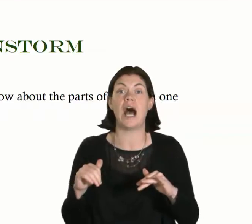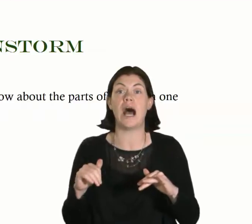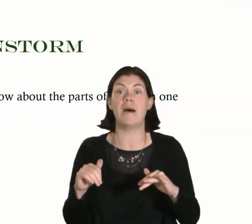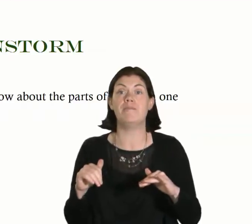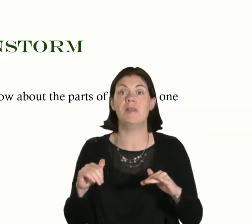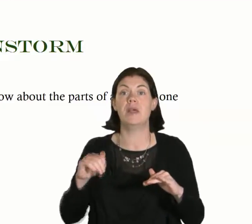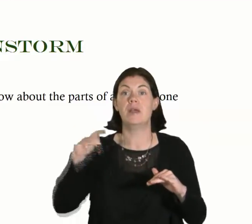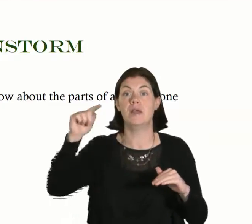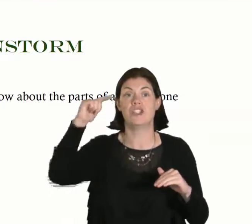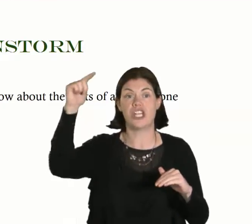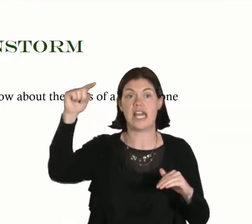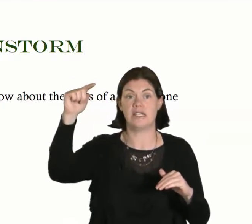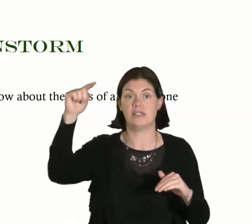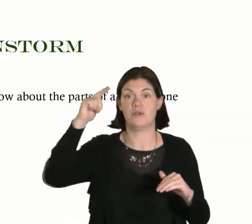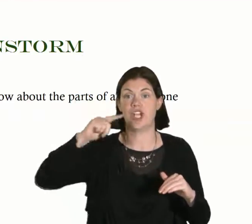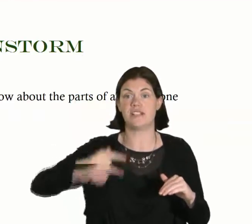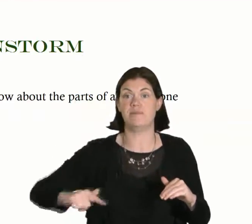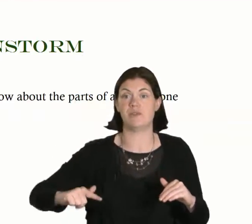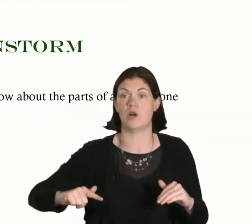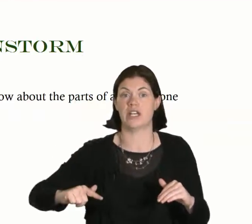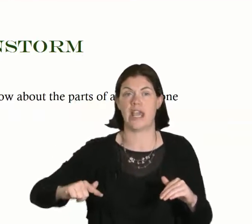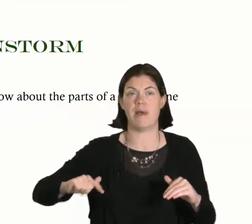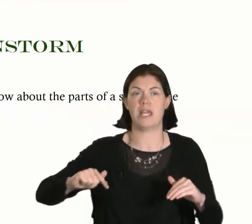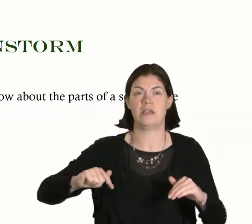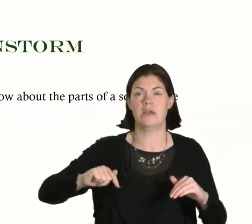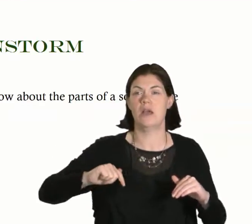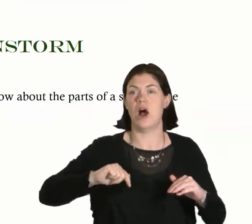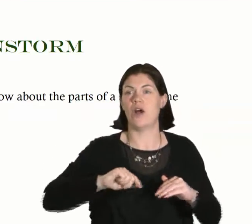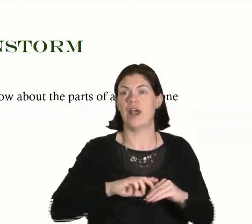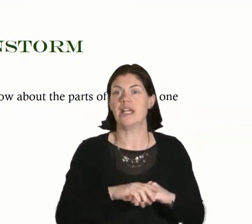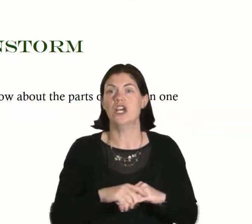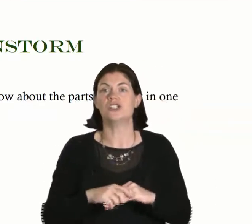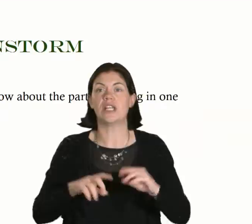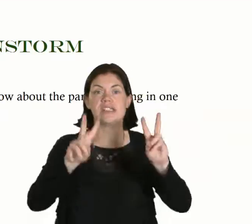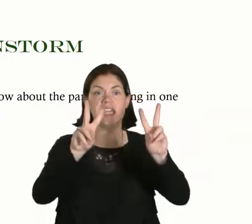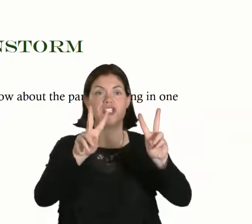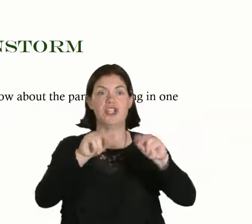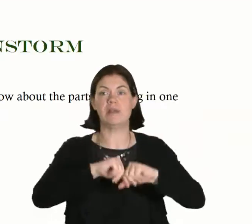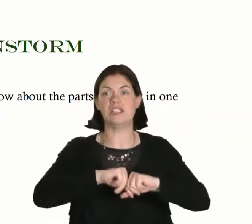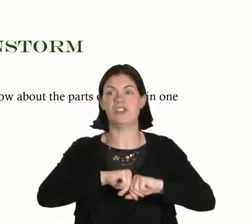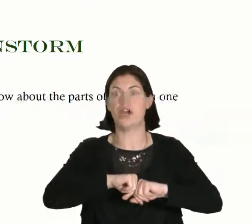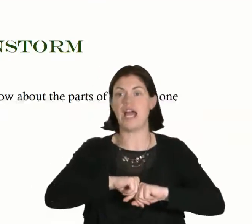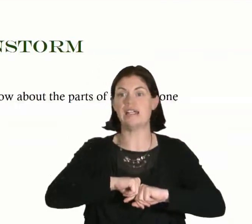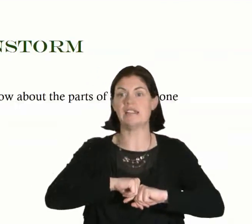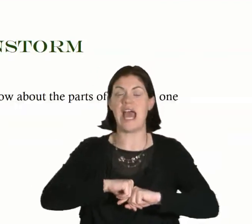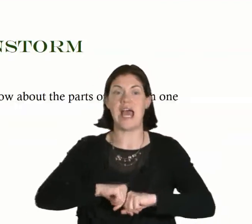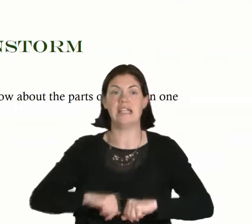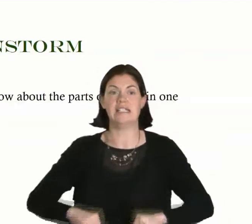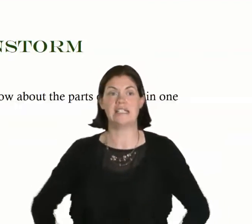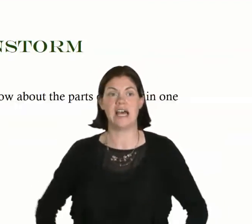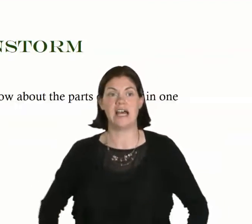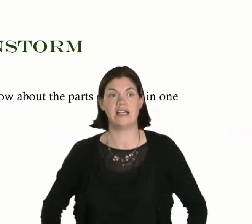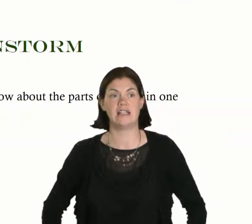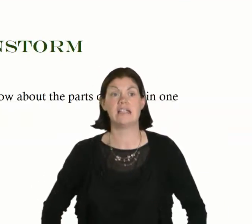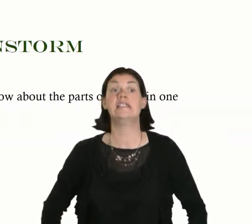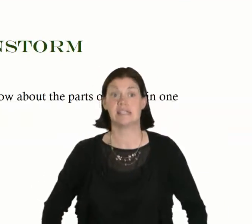to Shannon. Don't chat to Miss Ward, okay, Maddie? All right, so let's take 2 minutes, you guys,